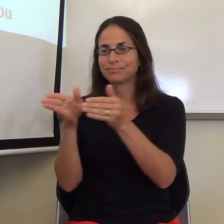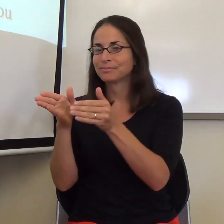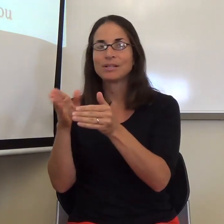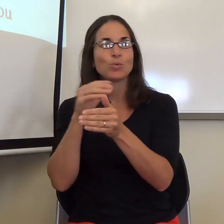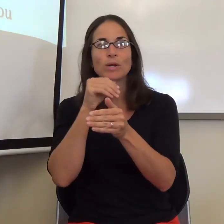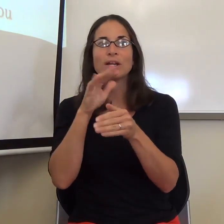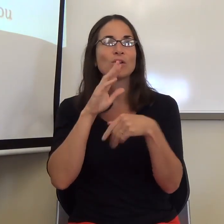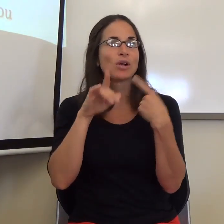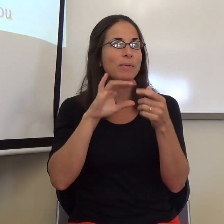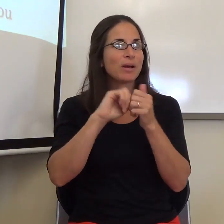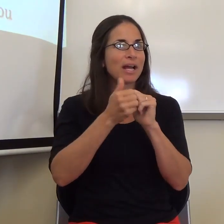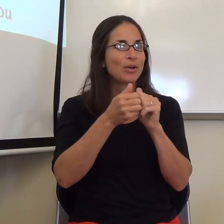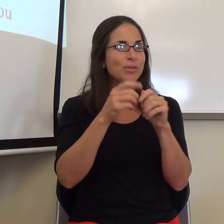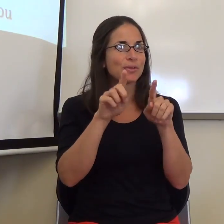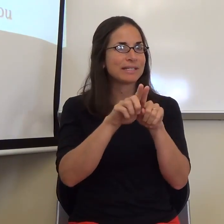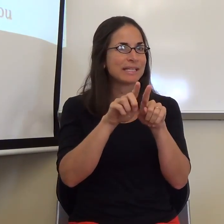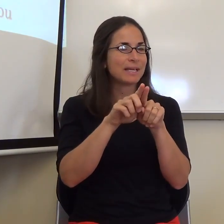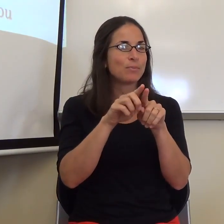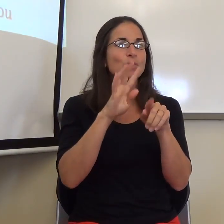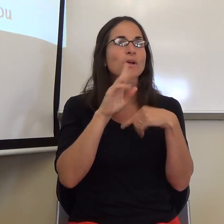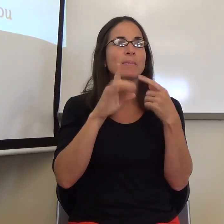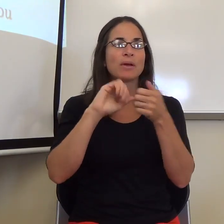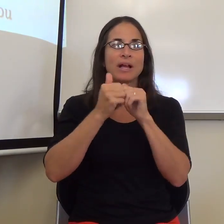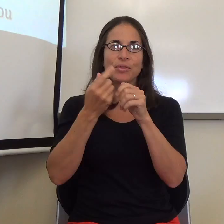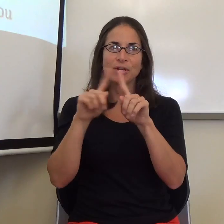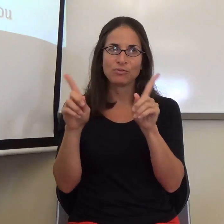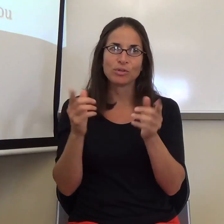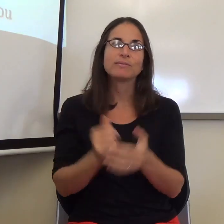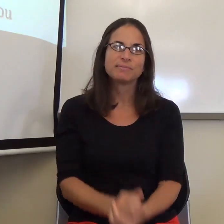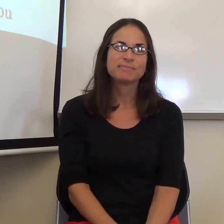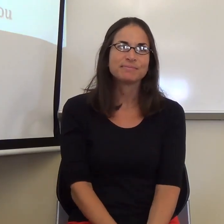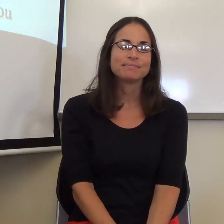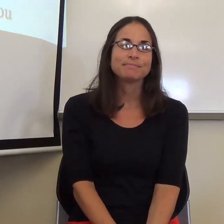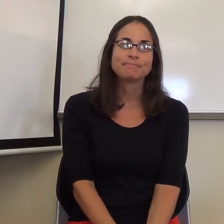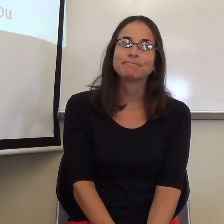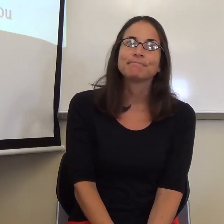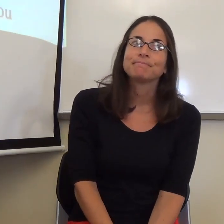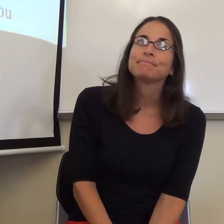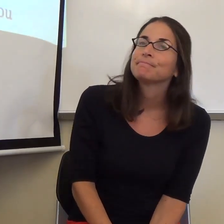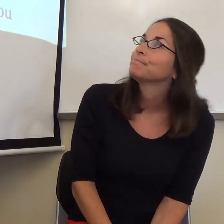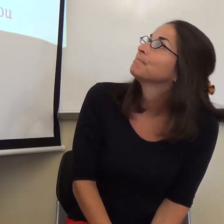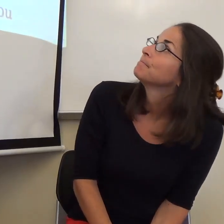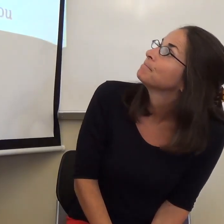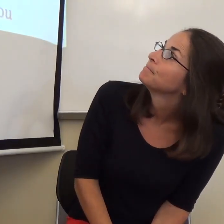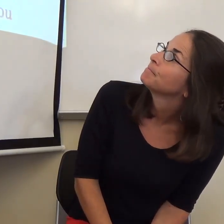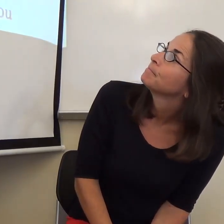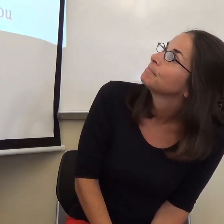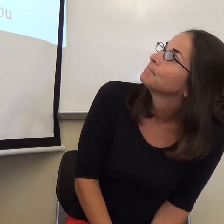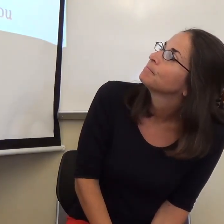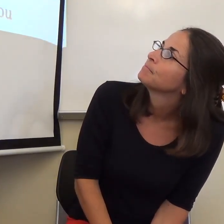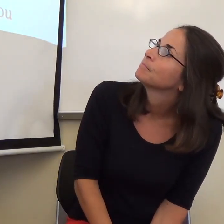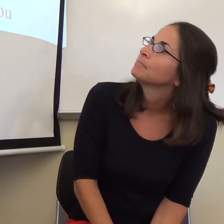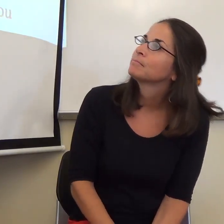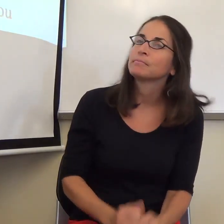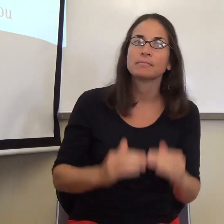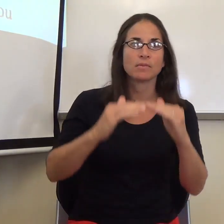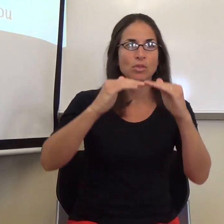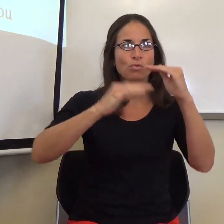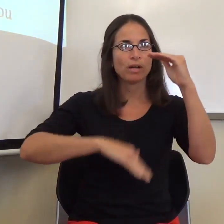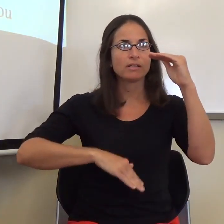going to talk about how they're different. Okay? What does the rest of this part talk about